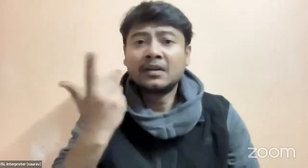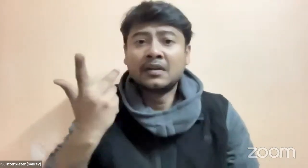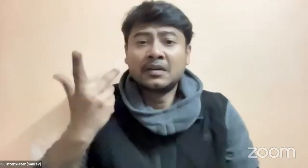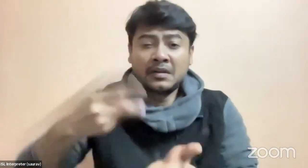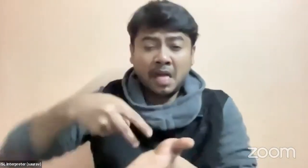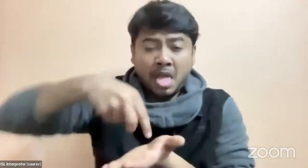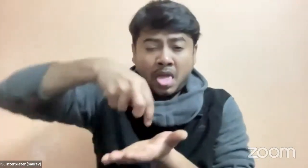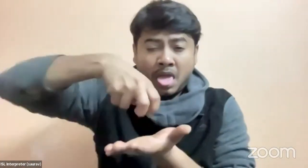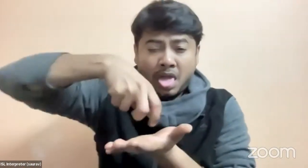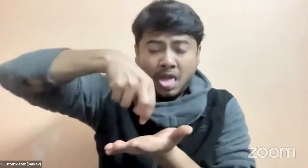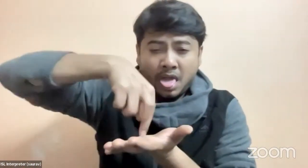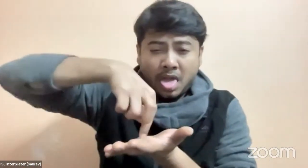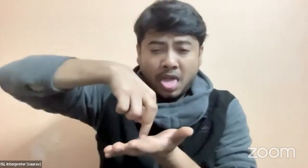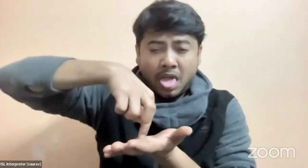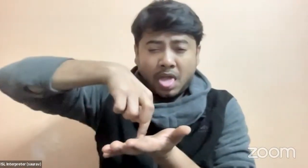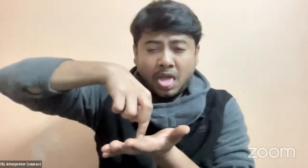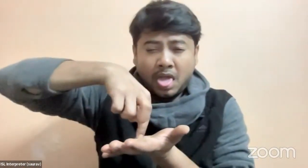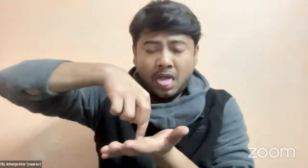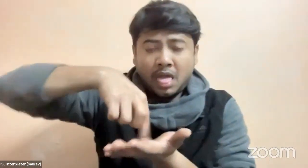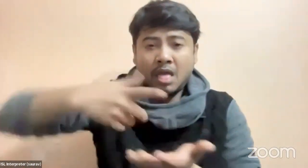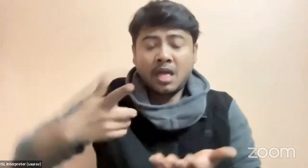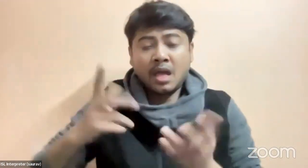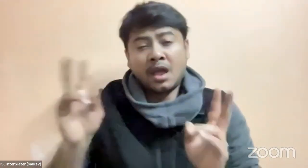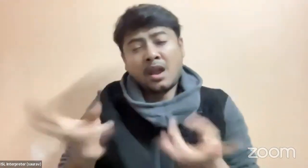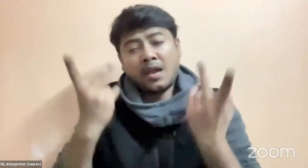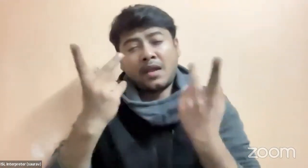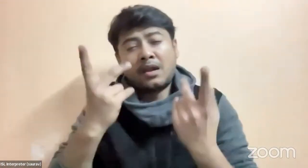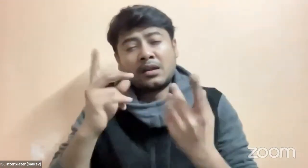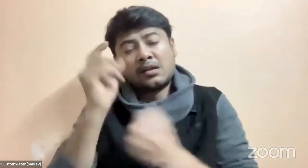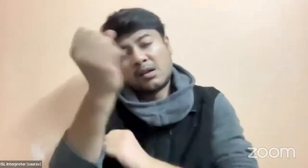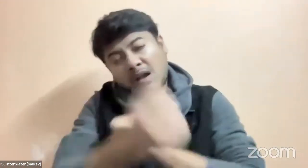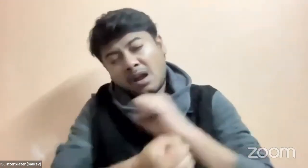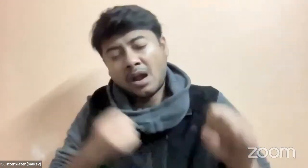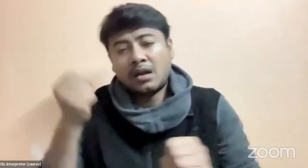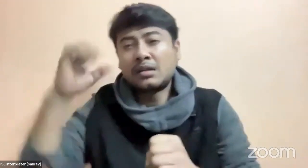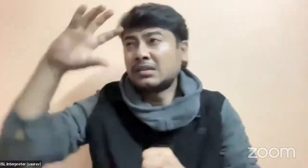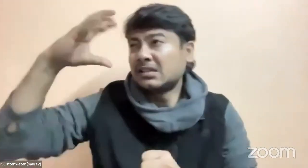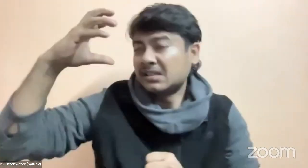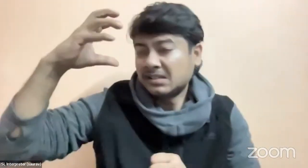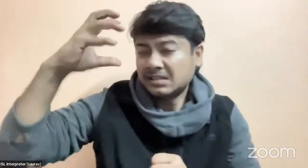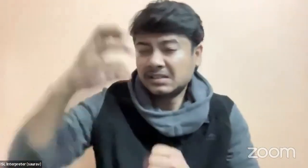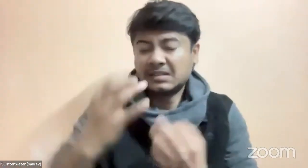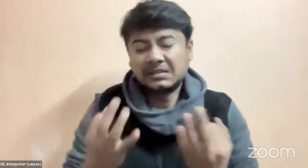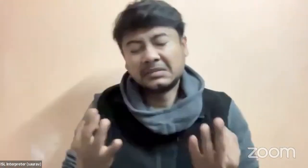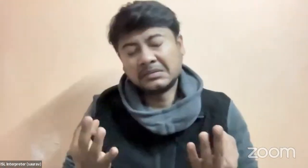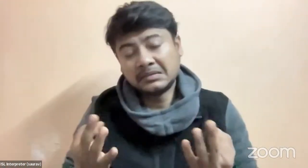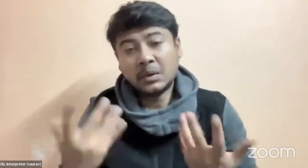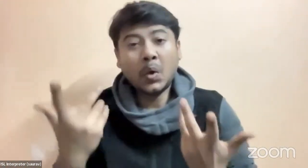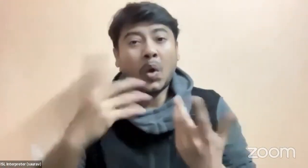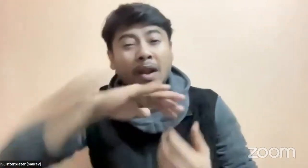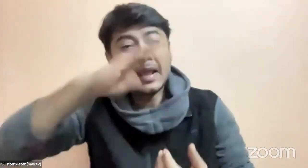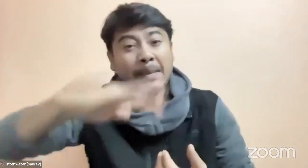your hand, standing in sun, going to Himalayas. Nothing is required.